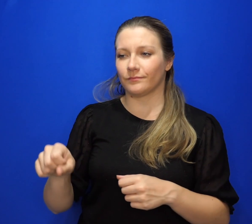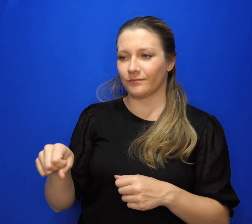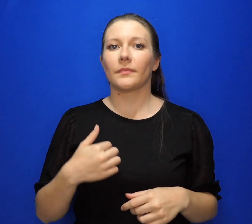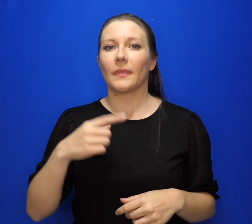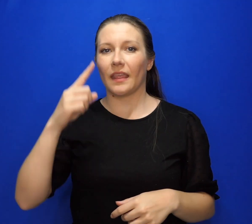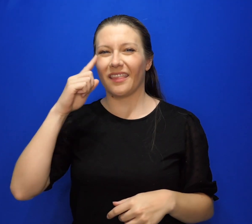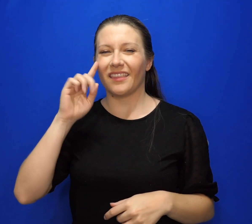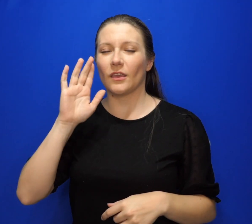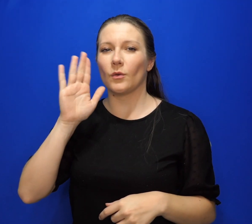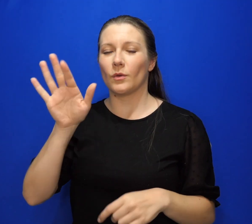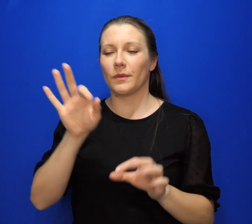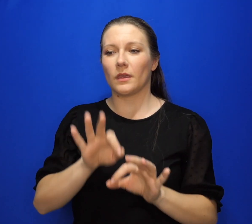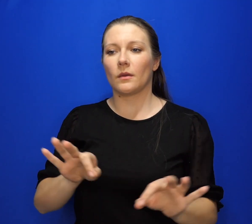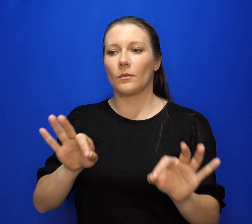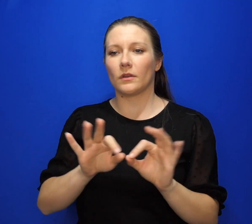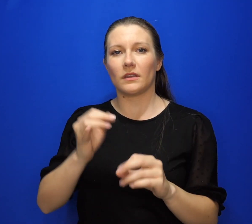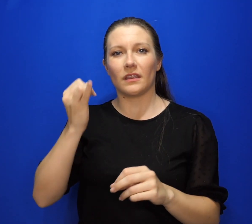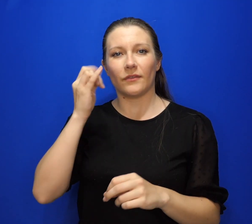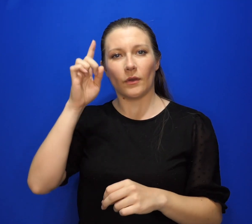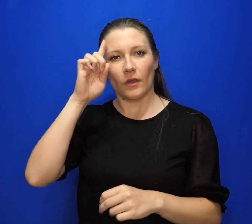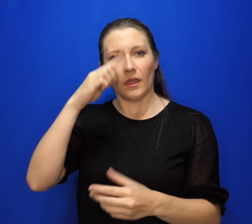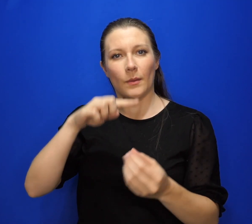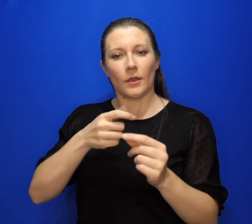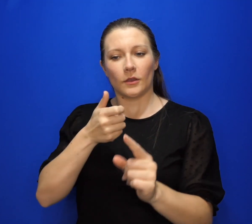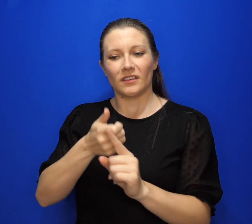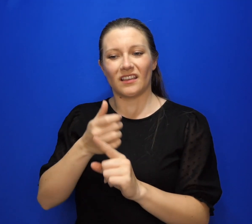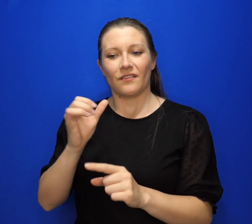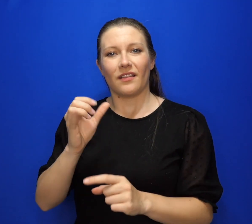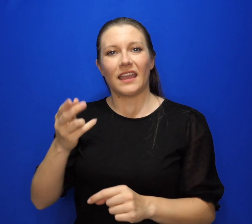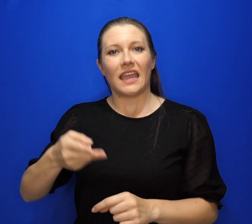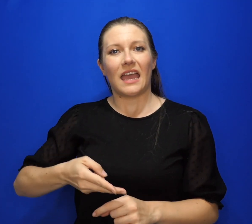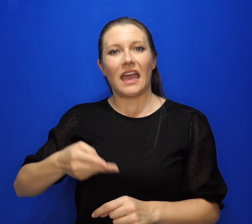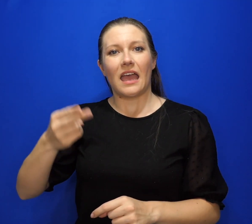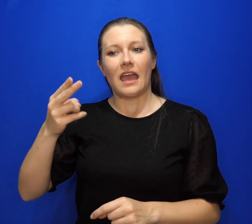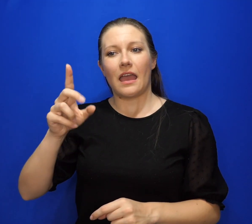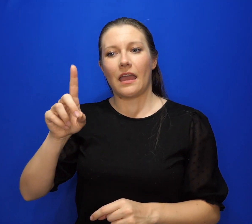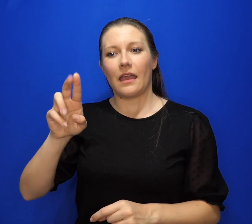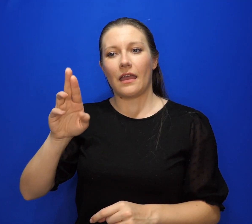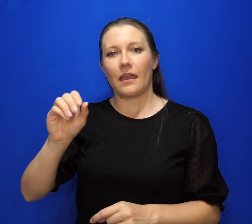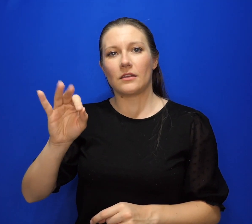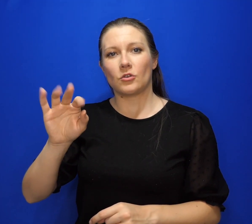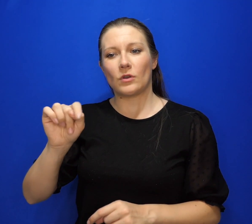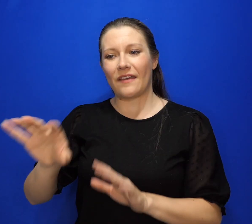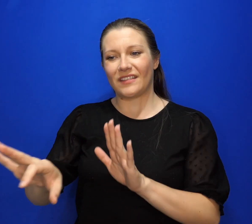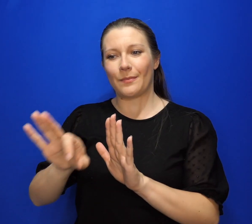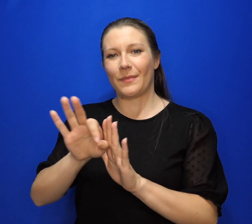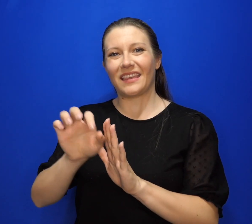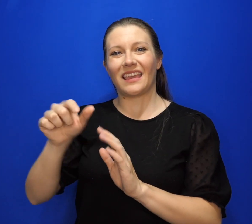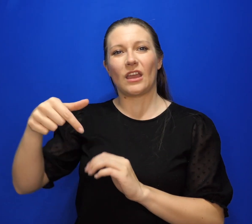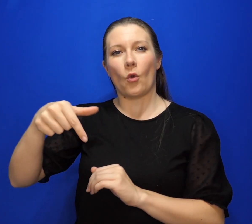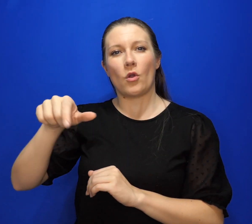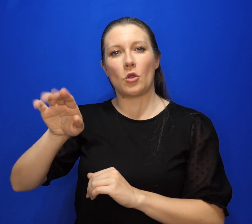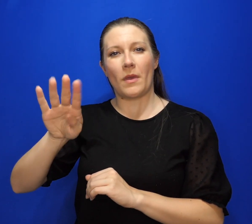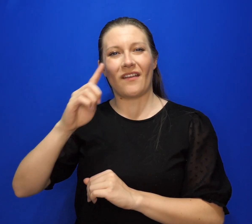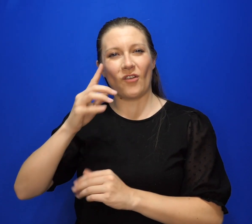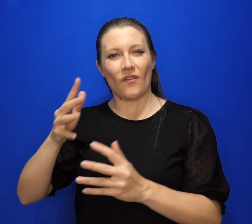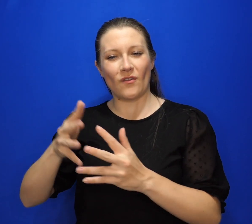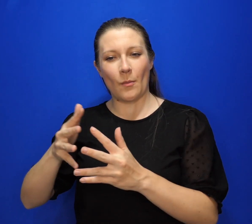I think it would be valuable if you thought of yourself as a high draft pick quarterback. You've been taken in the